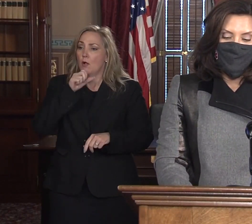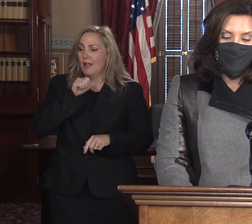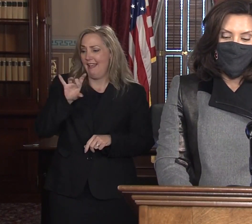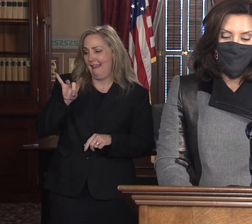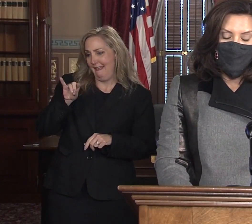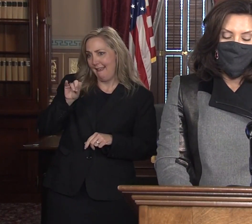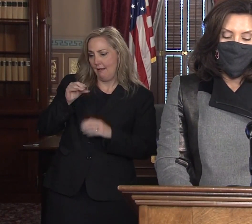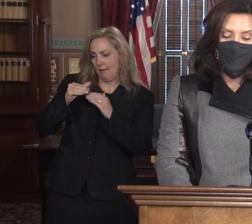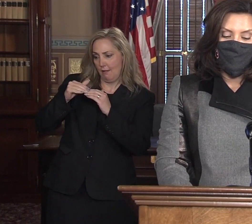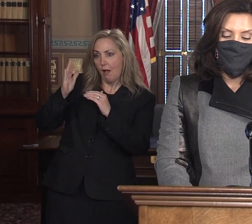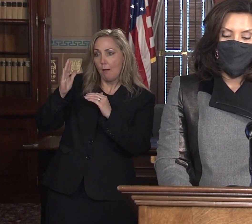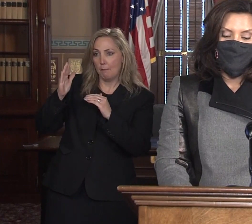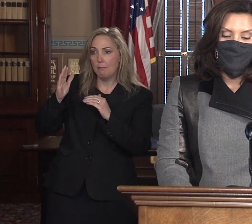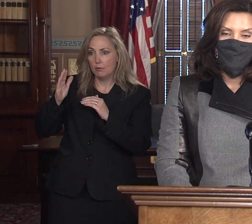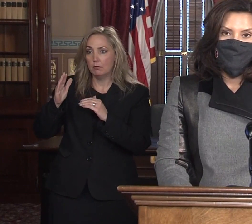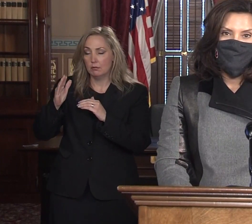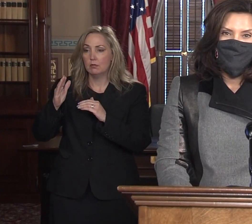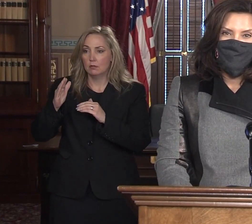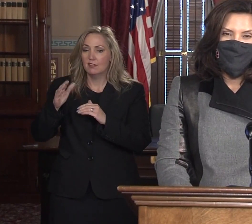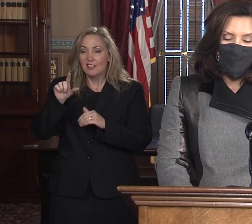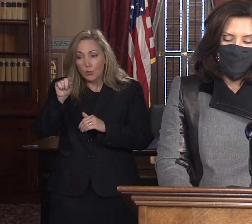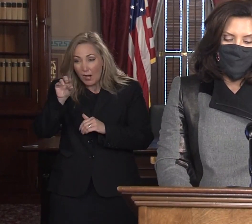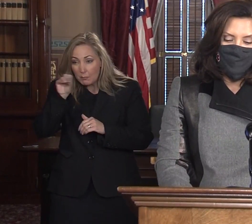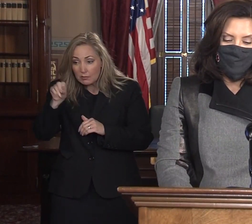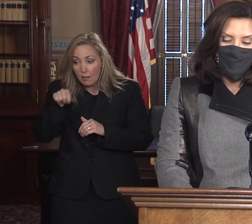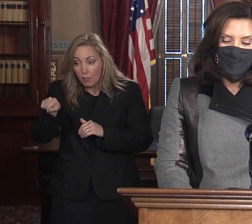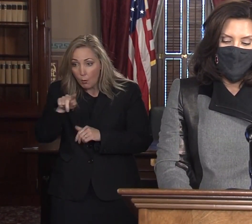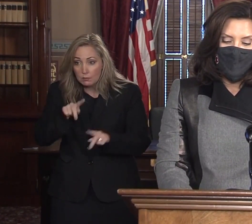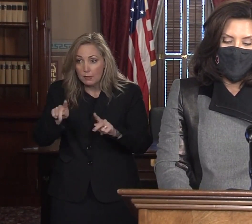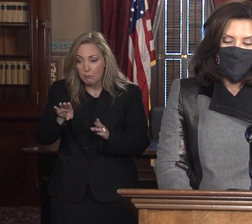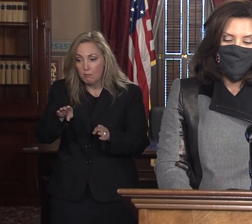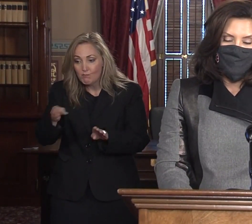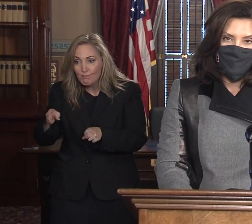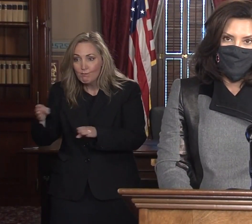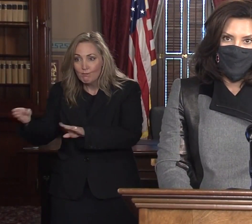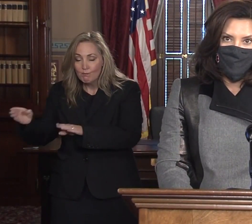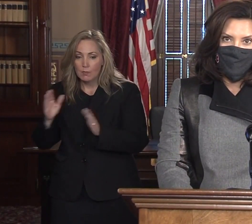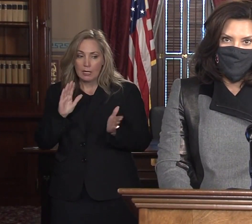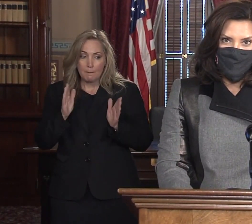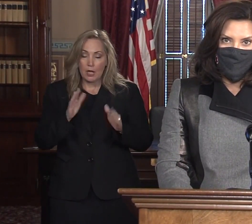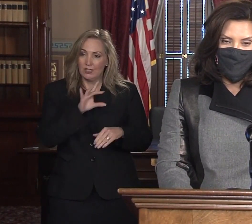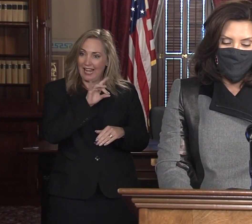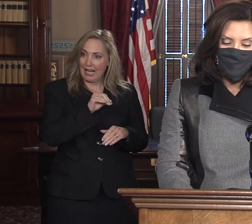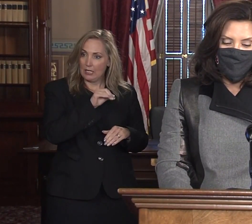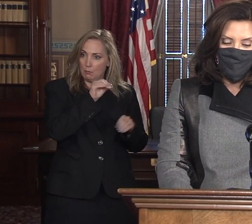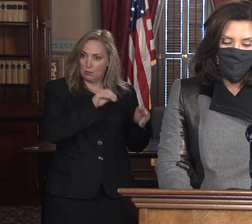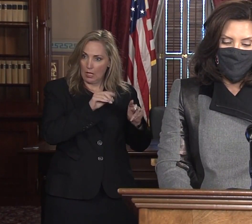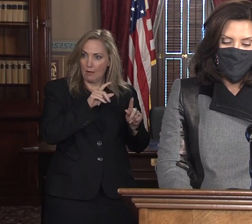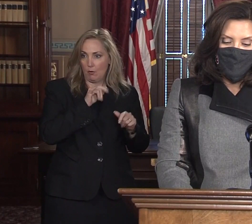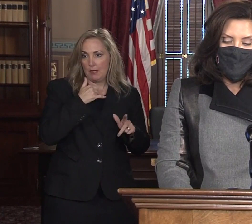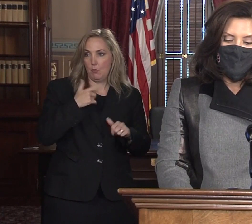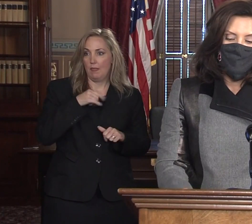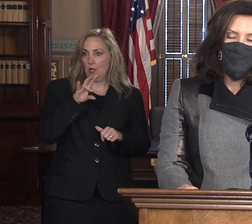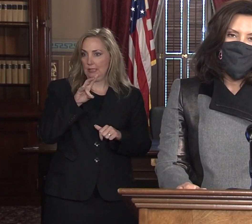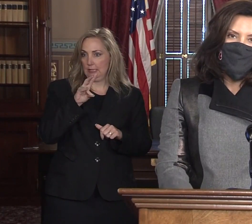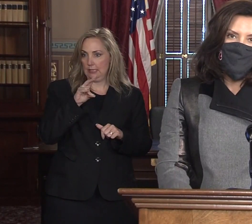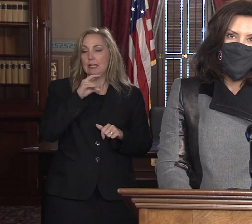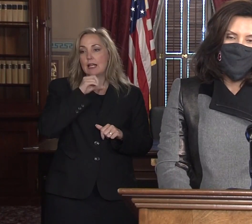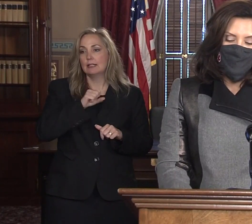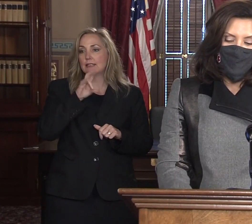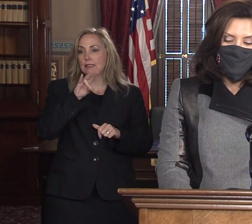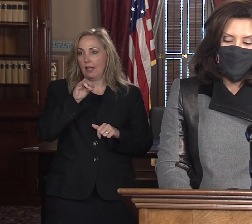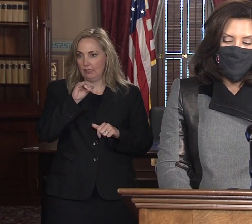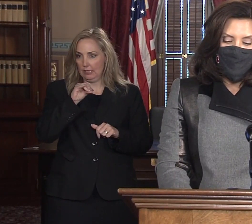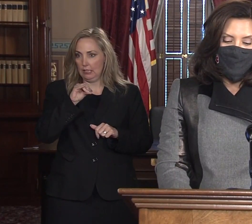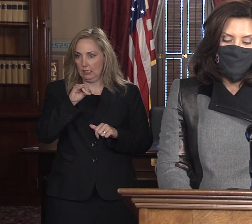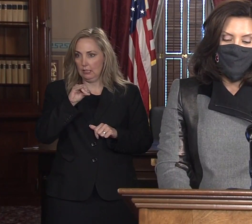have a fatality rate of 20% compared to 8% for people in their 70s. My